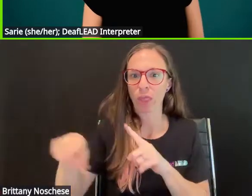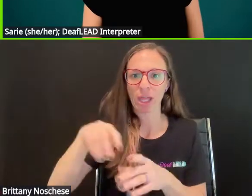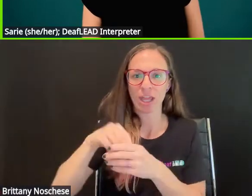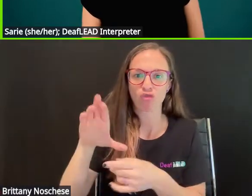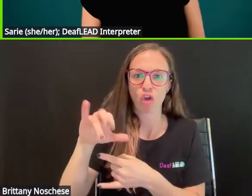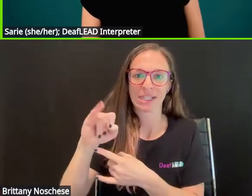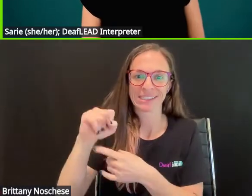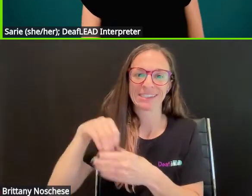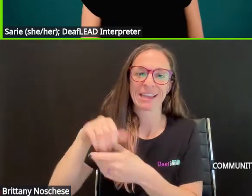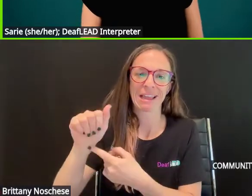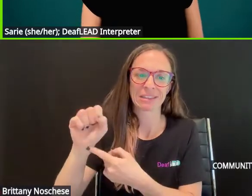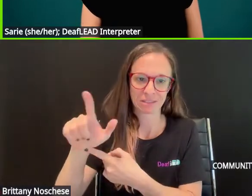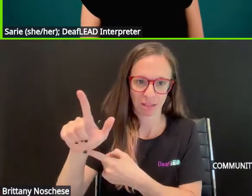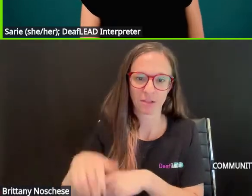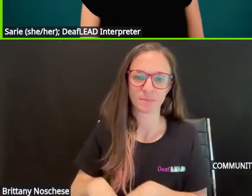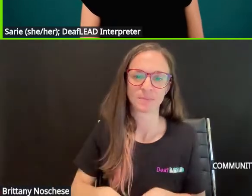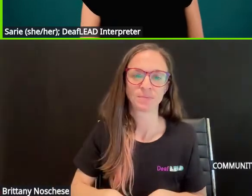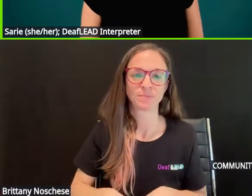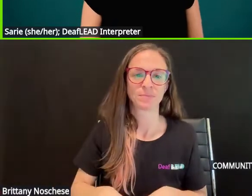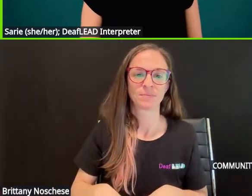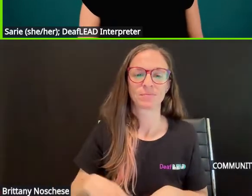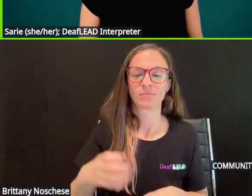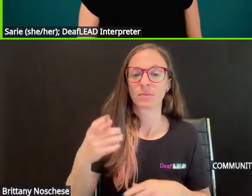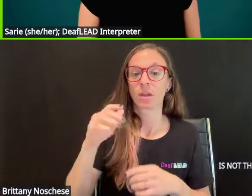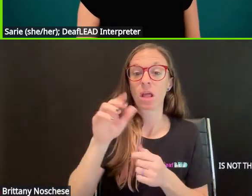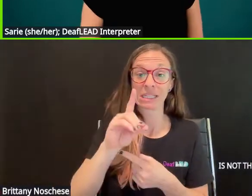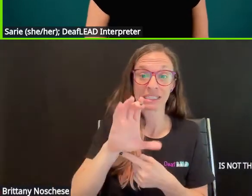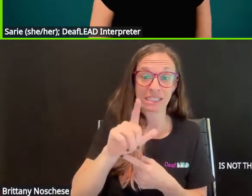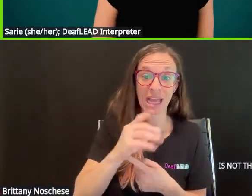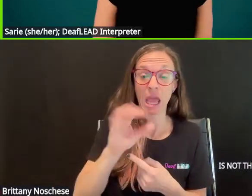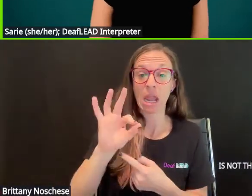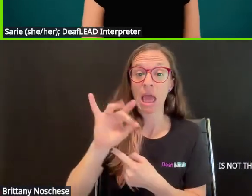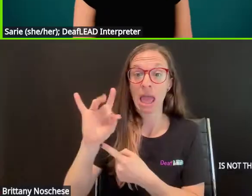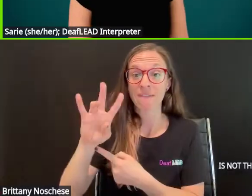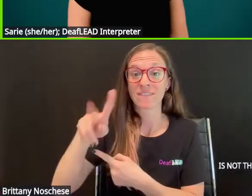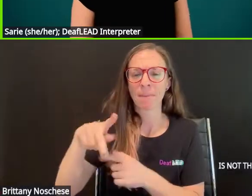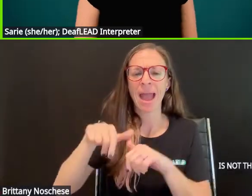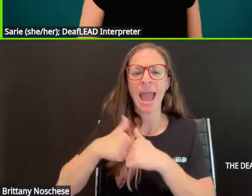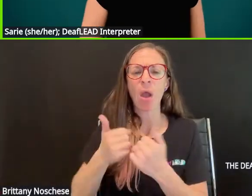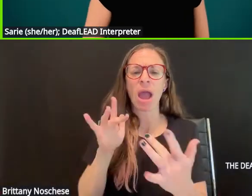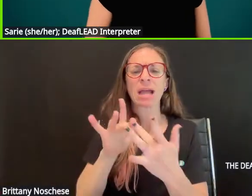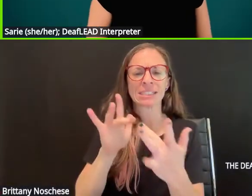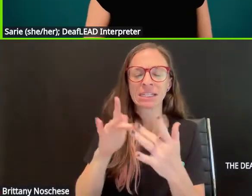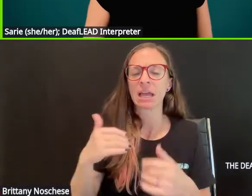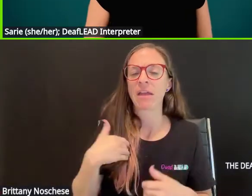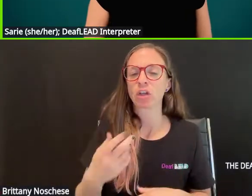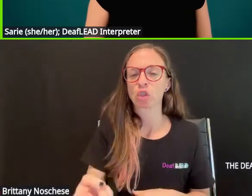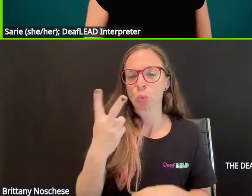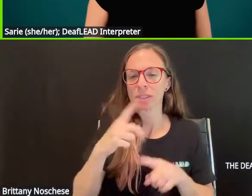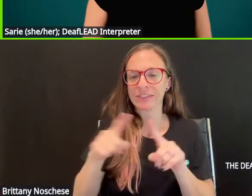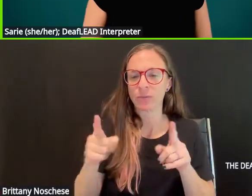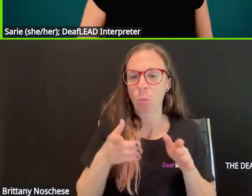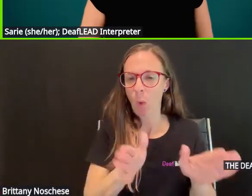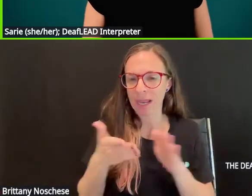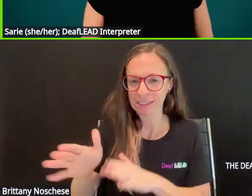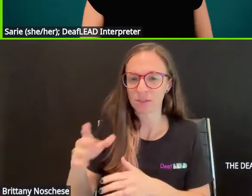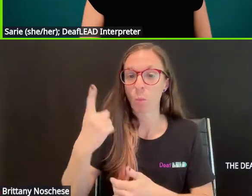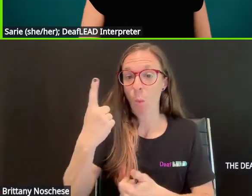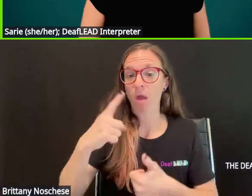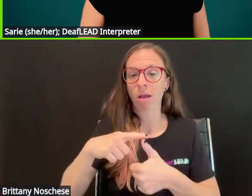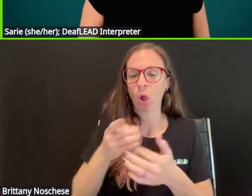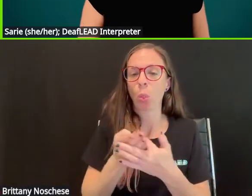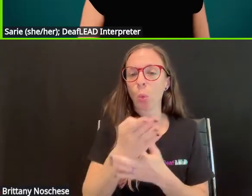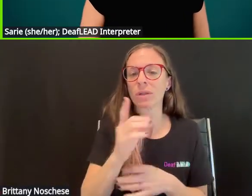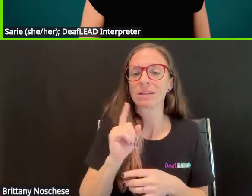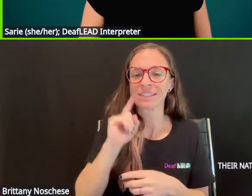so we're able to provide access to them in a time of crisis in their native language of American Sign Language. And how you can reach out to